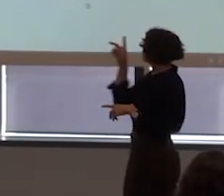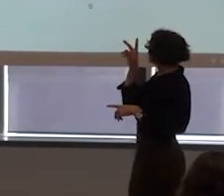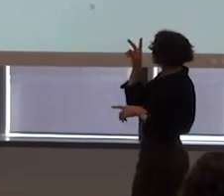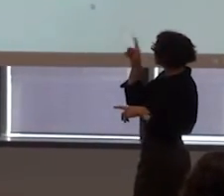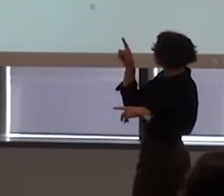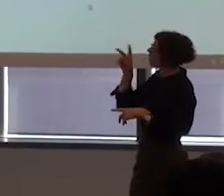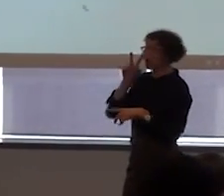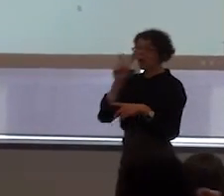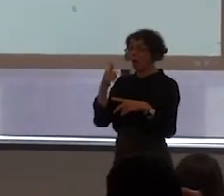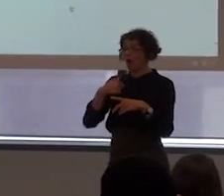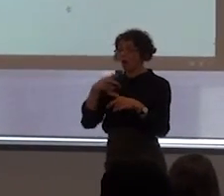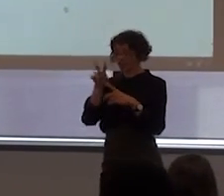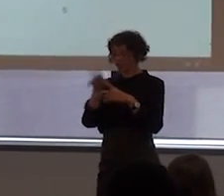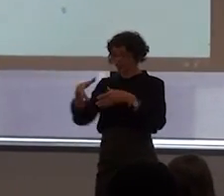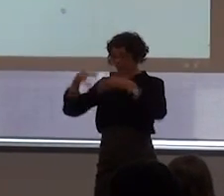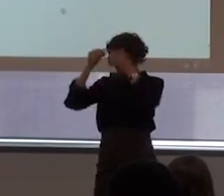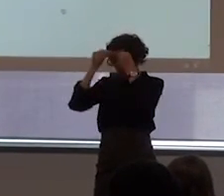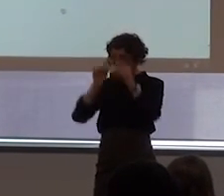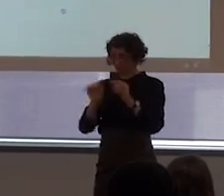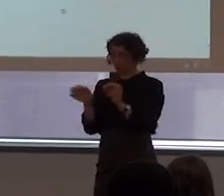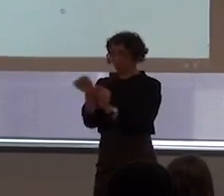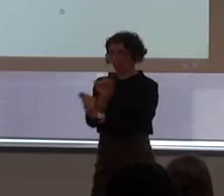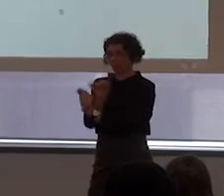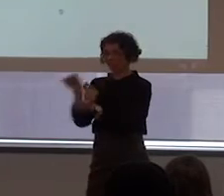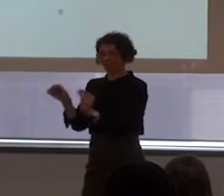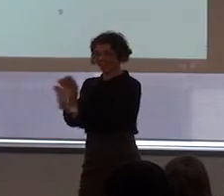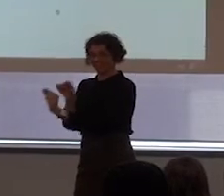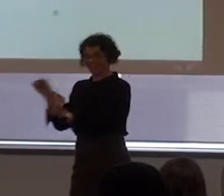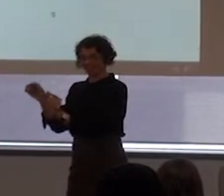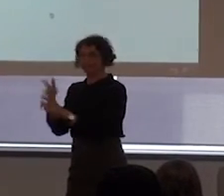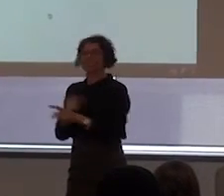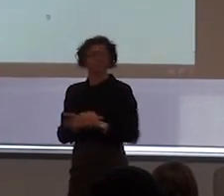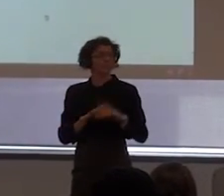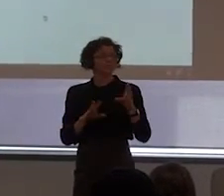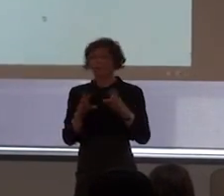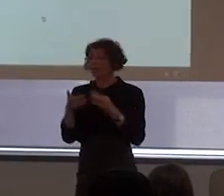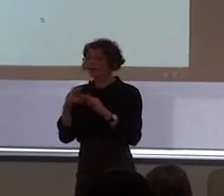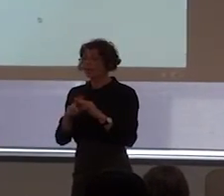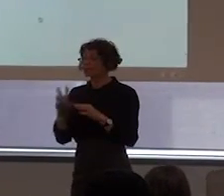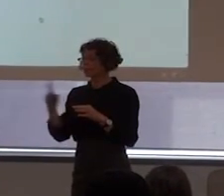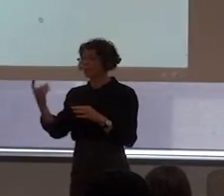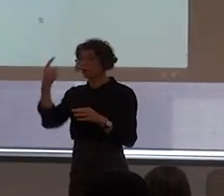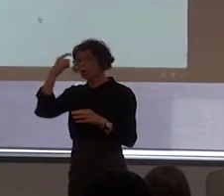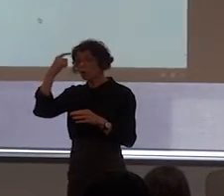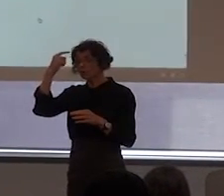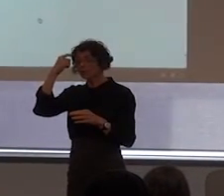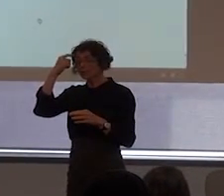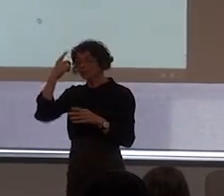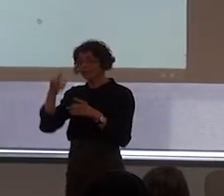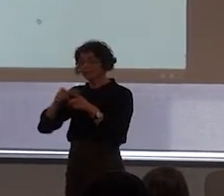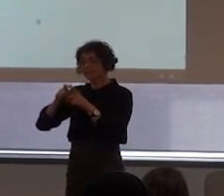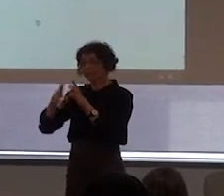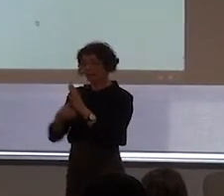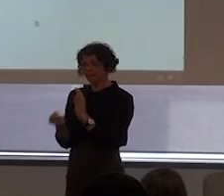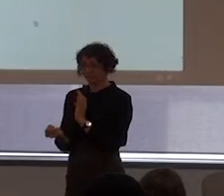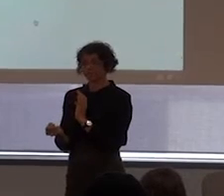ENTIARR. Oh, I got that one right, okay. But you can understand for someone with a cognitive disability, it's going to be very difficult for them